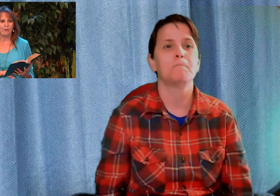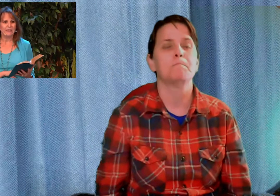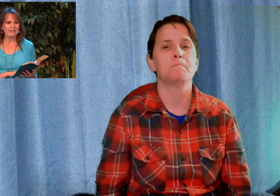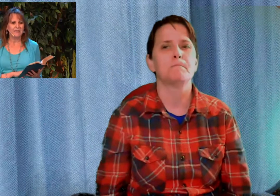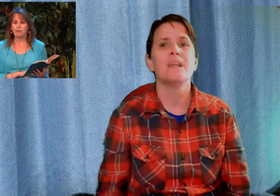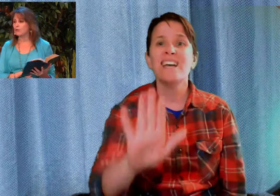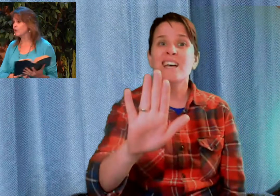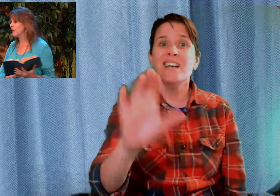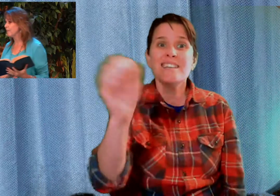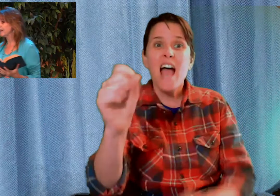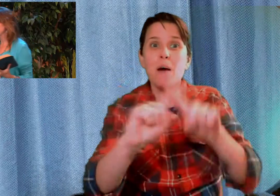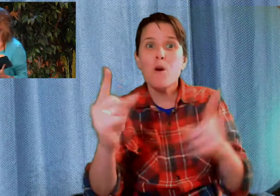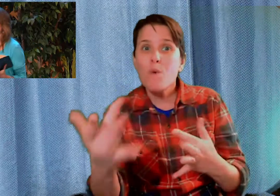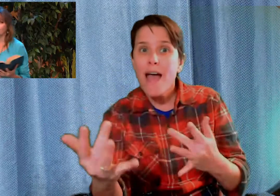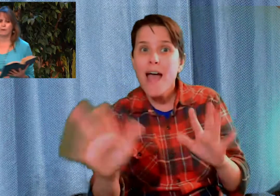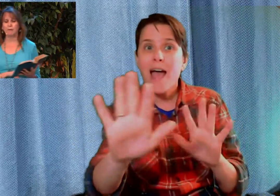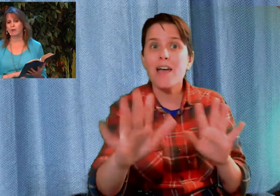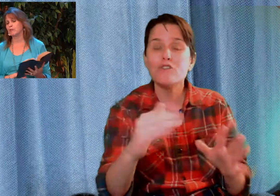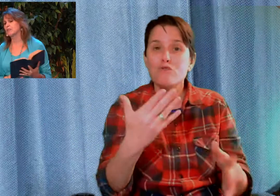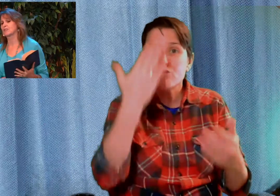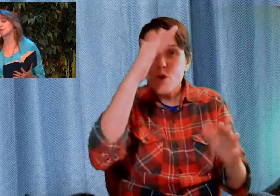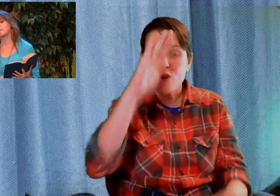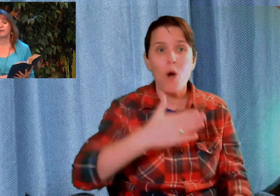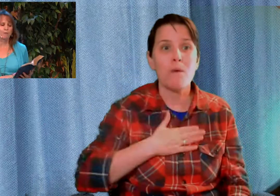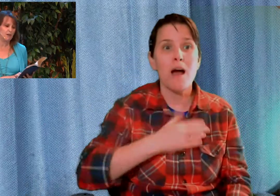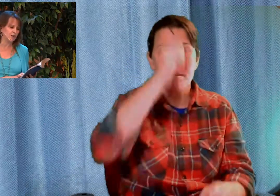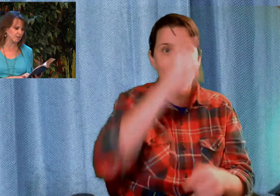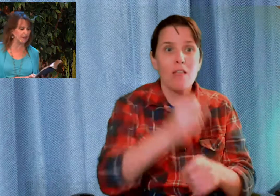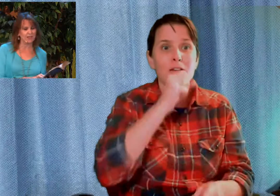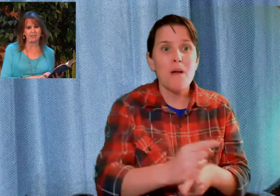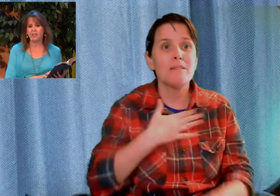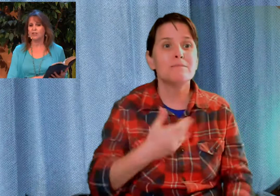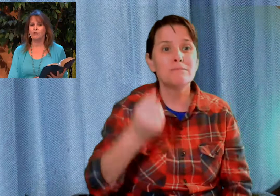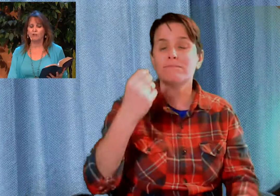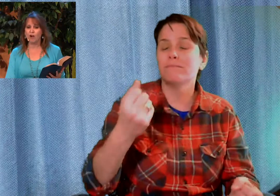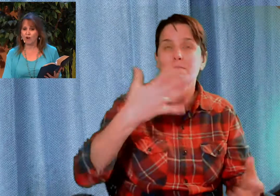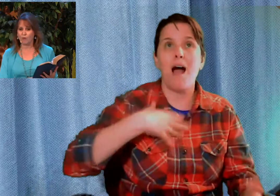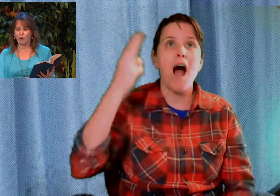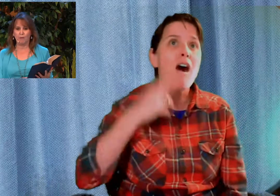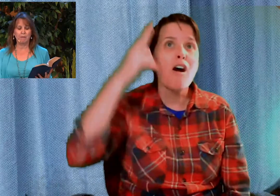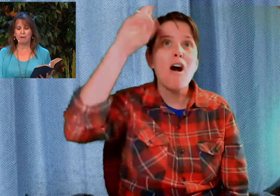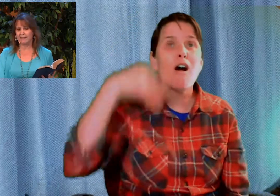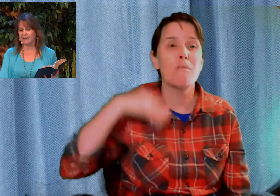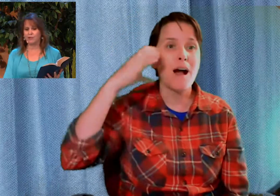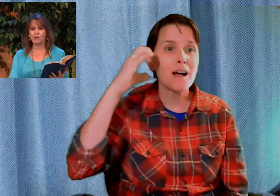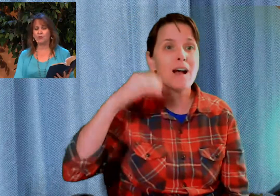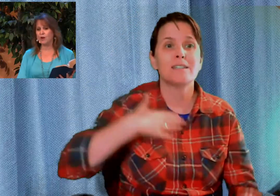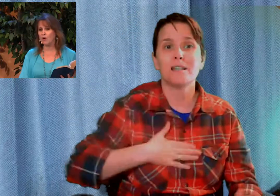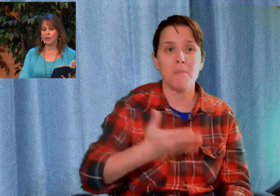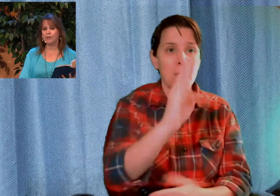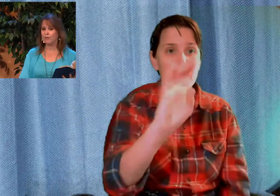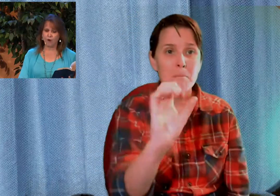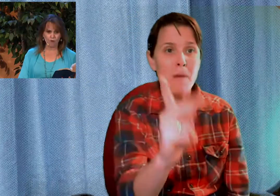Yeah, but wait. But you don't know how bad it is, and you don't know about my brother and my sister and my mother and my uncle and my cousin. You don't know about my bank account, and you